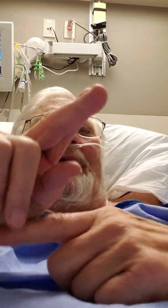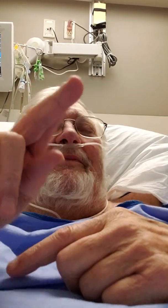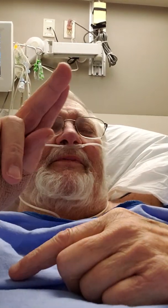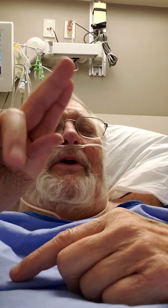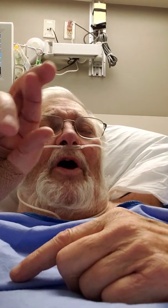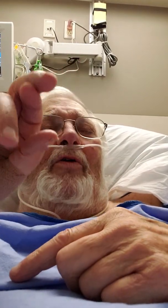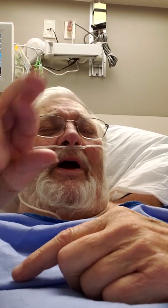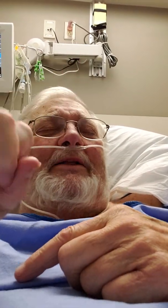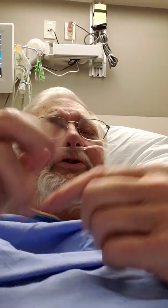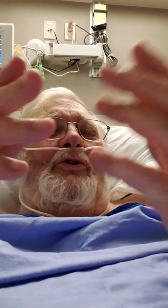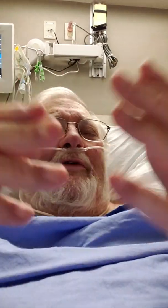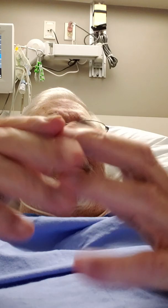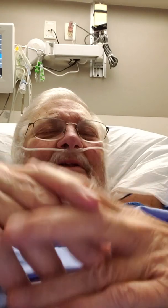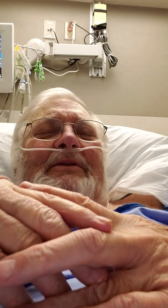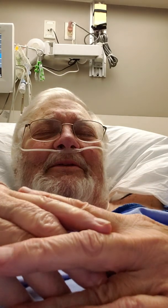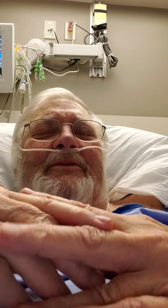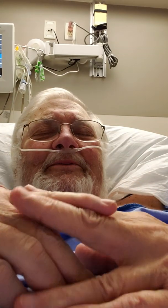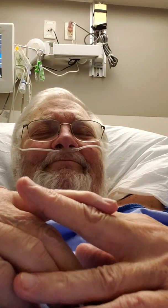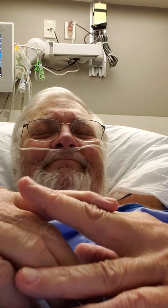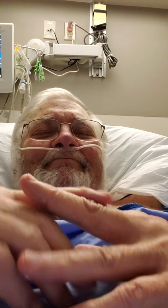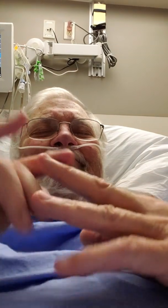using BRS service.